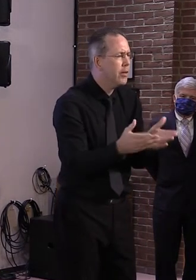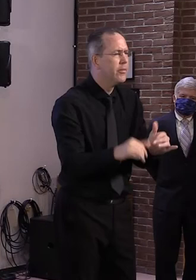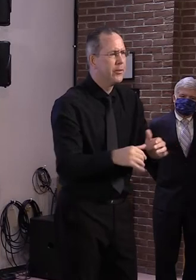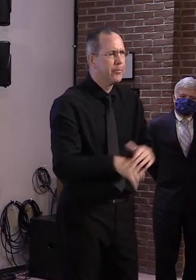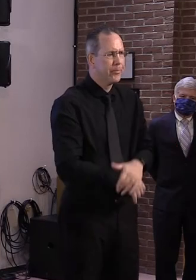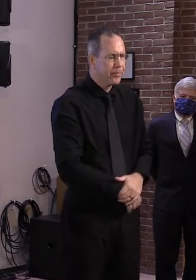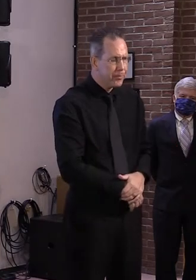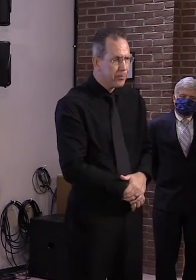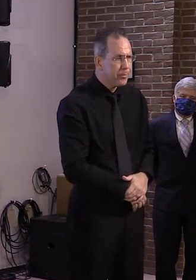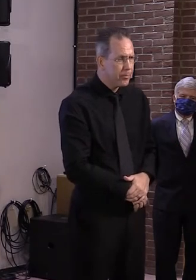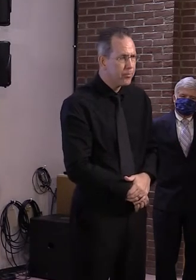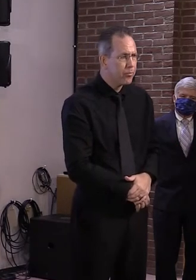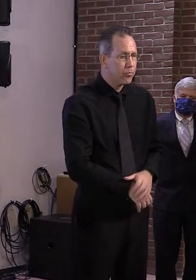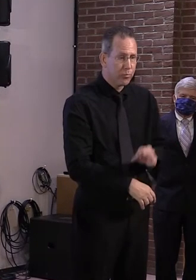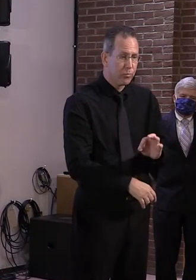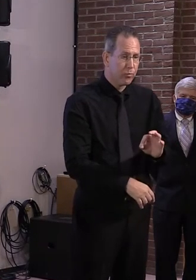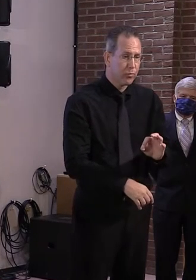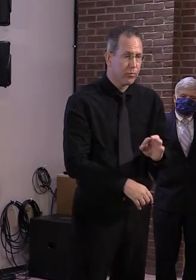Okay, thank you.